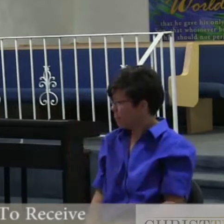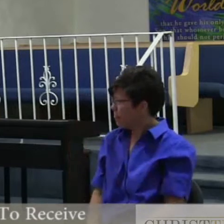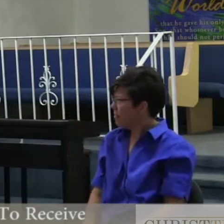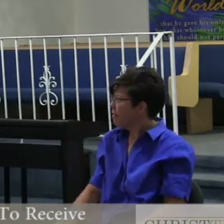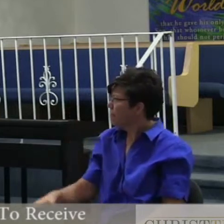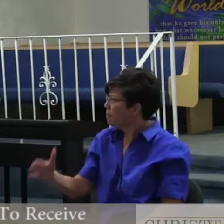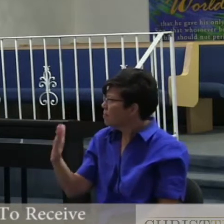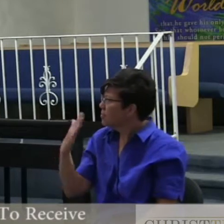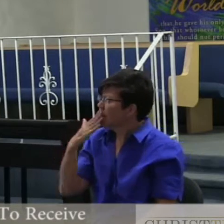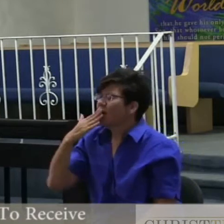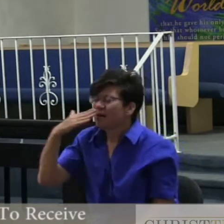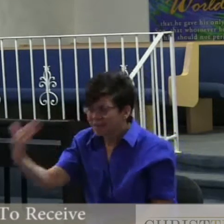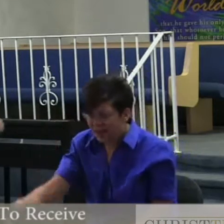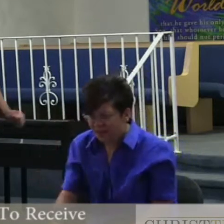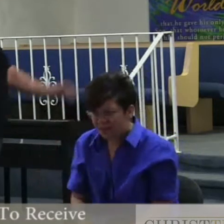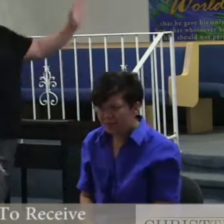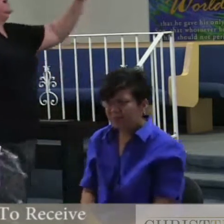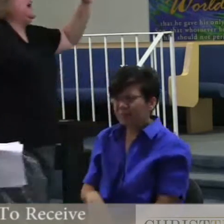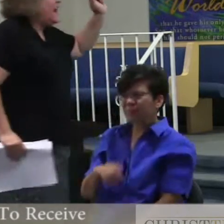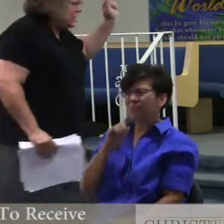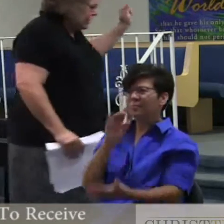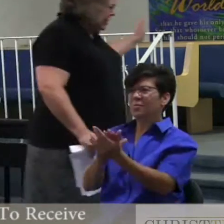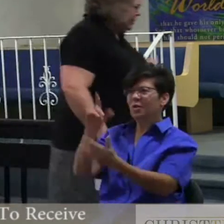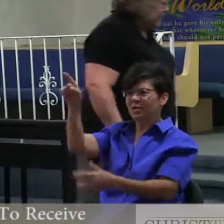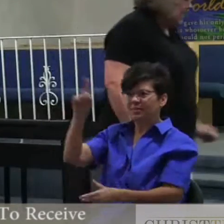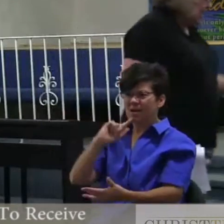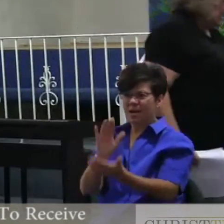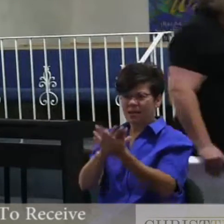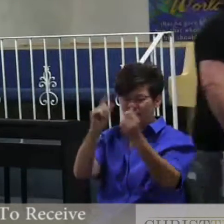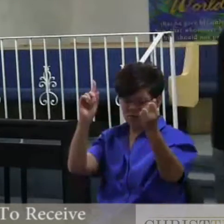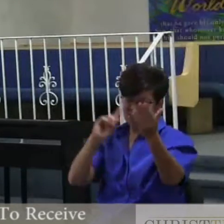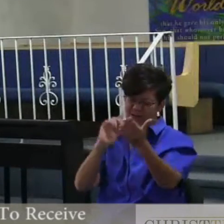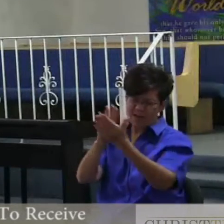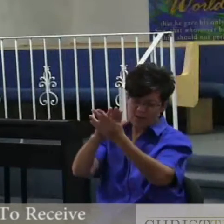me in your prayer. Hallelujah.